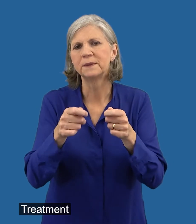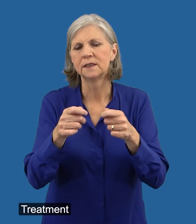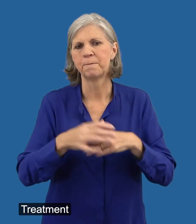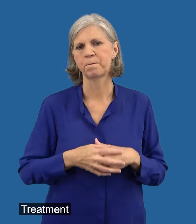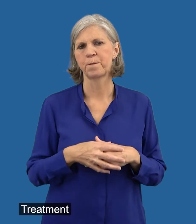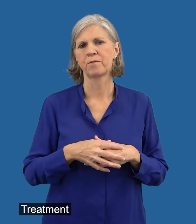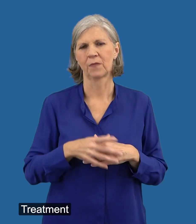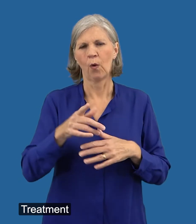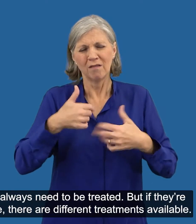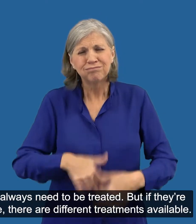Treatment.